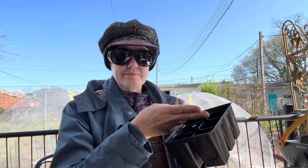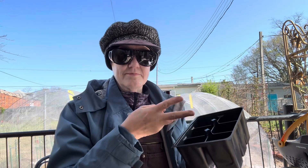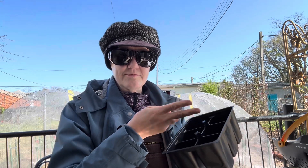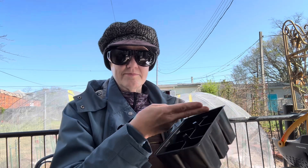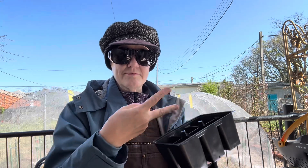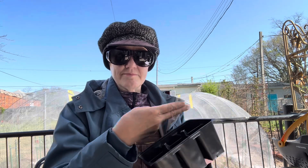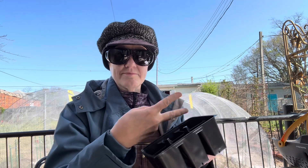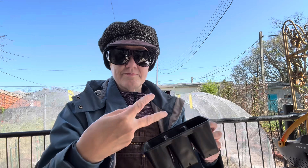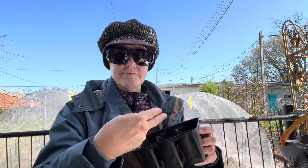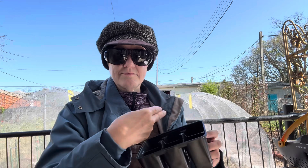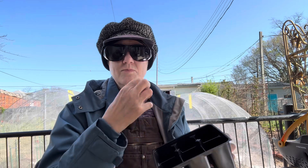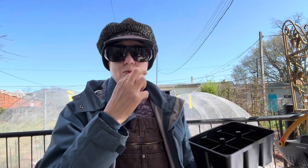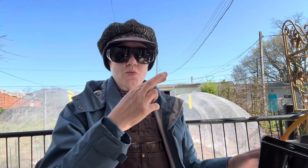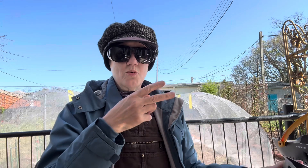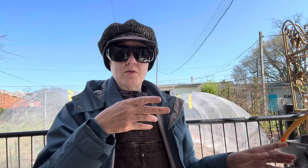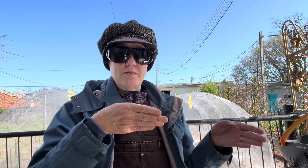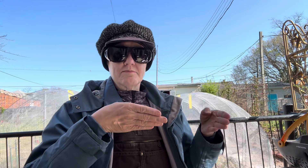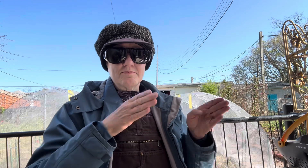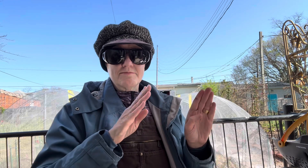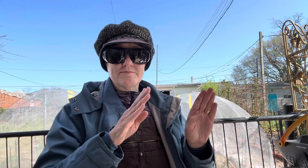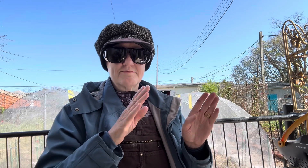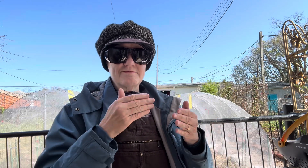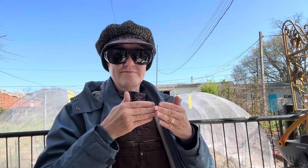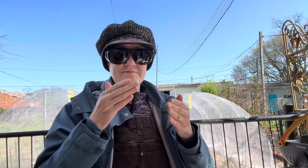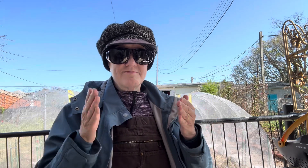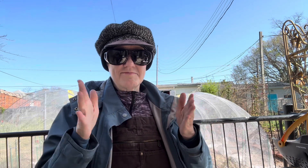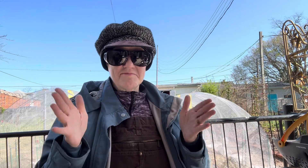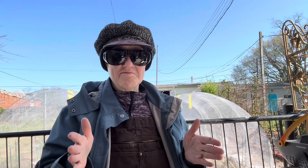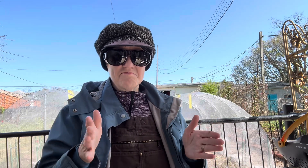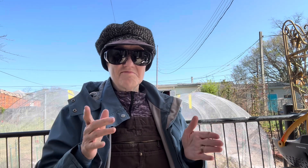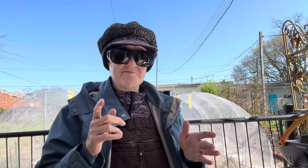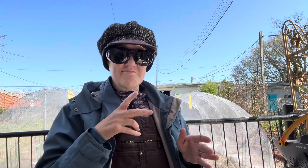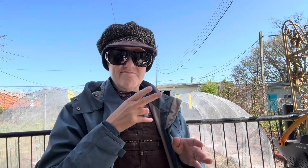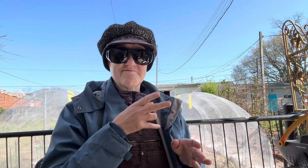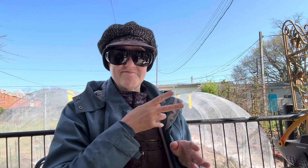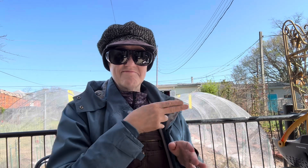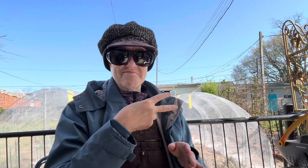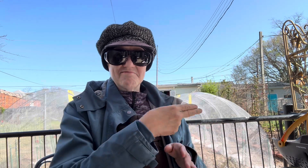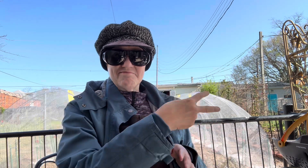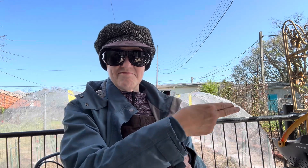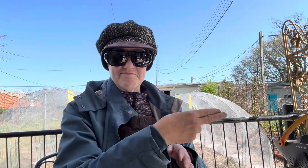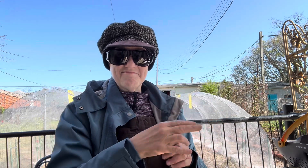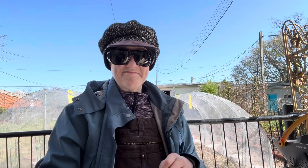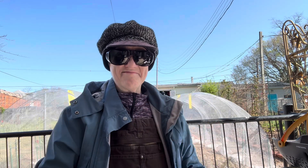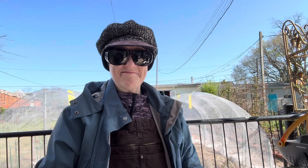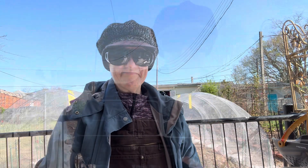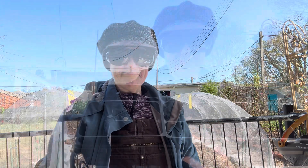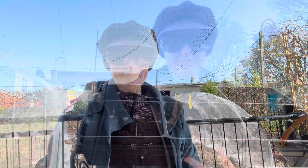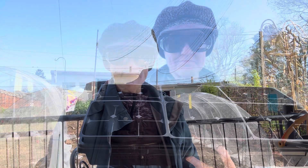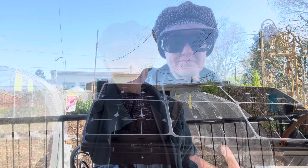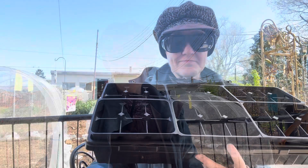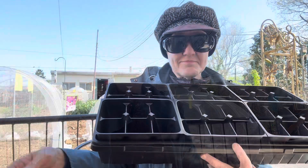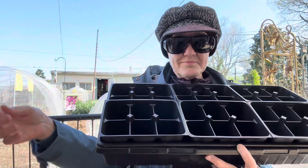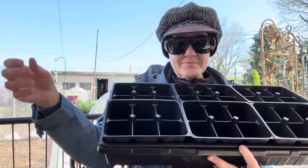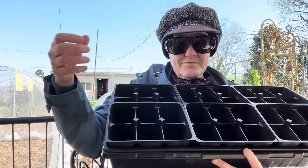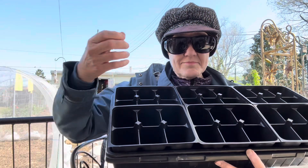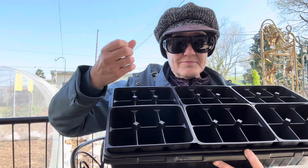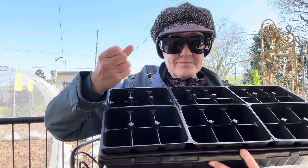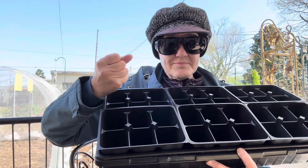And when I give them away to the neighbors, they can cut them apart, or sometimes people will take 6 at a time.